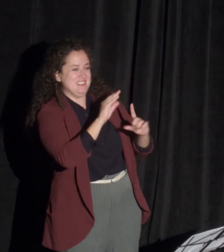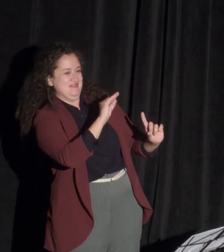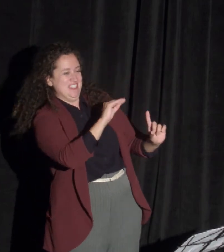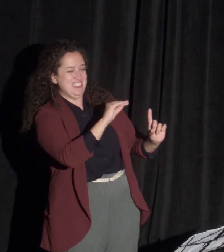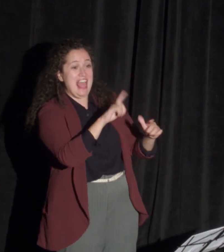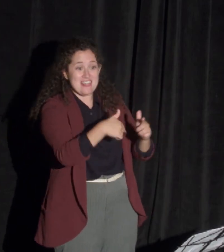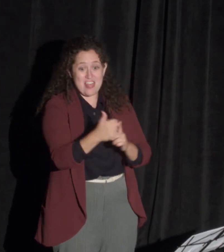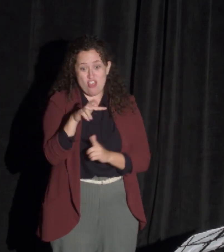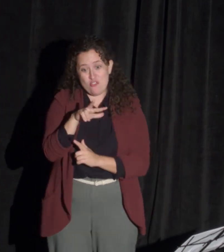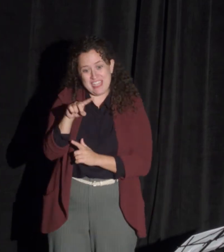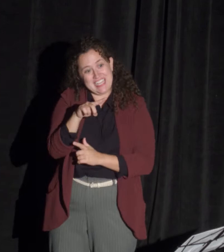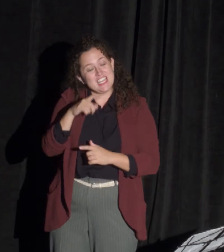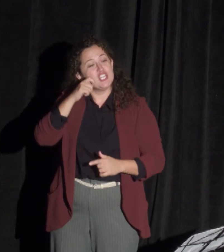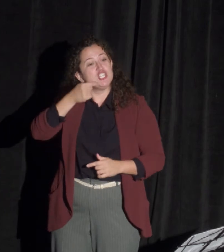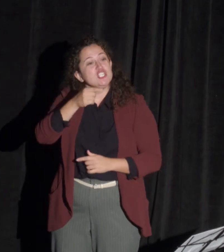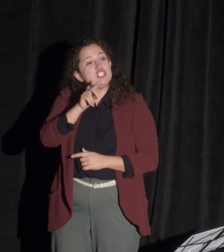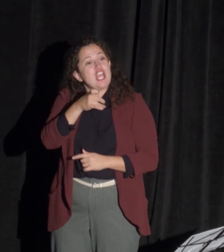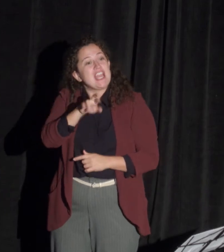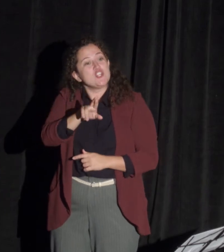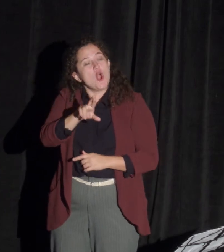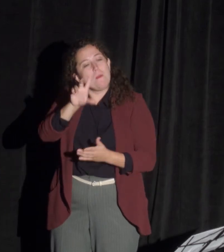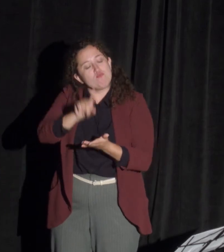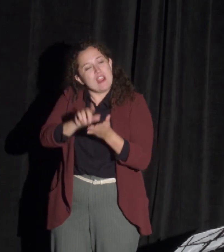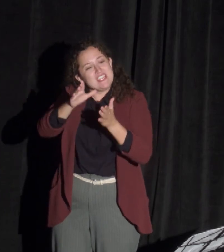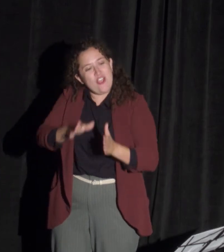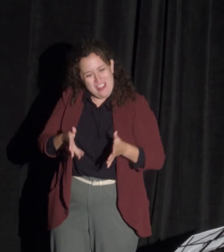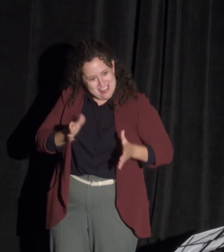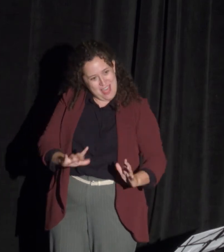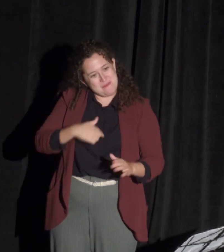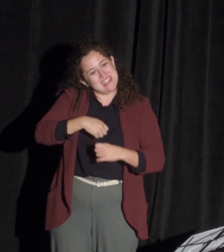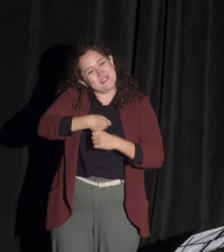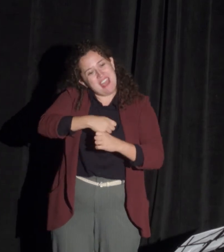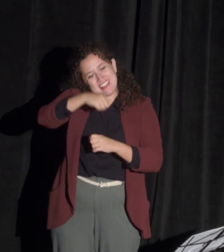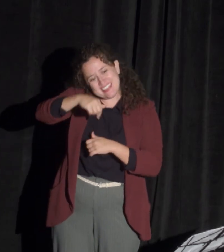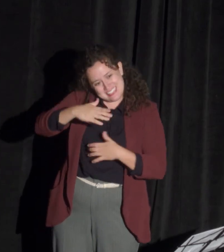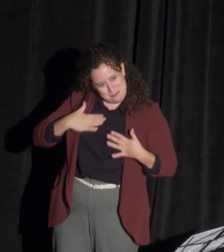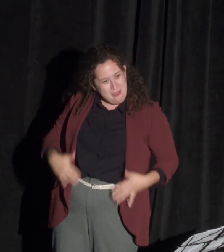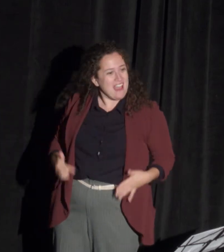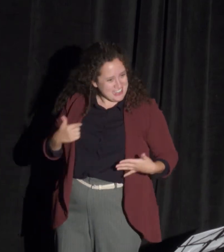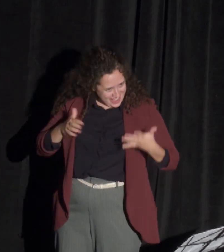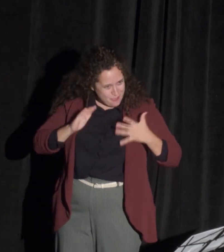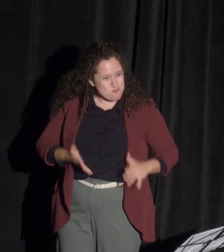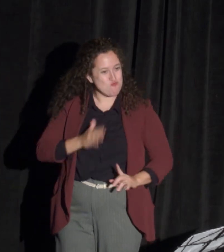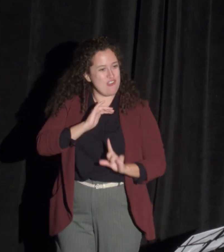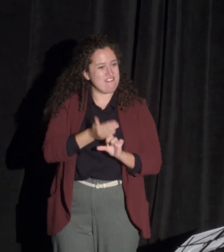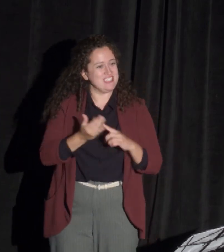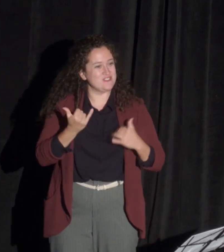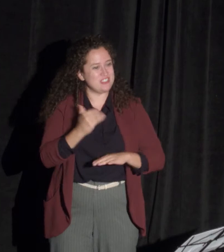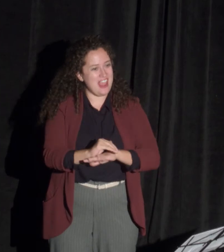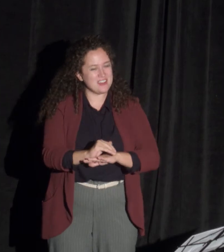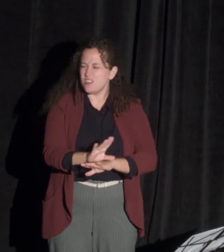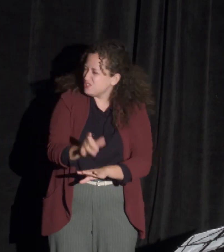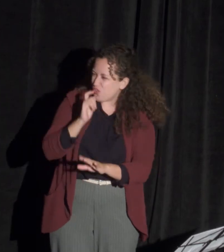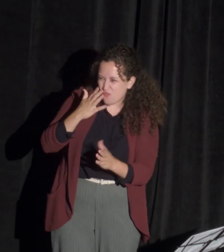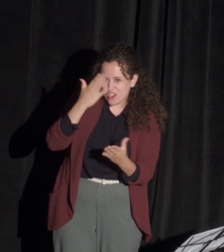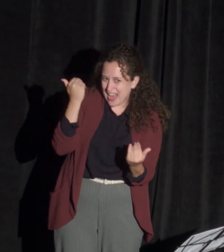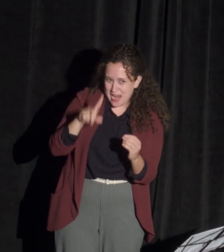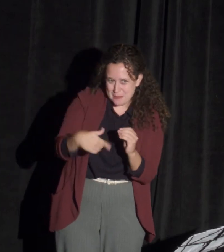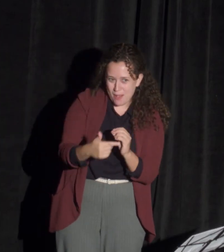me to make this body that I'm wearing tonight. And don't forget the brain squeezer. Oh my God, what did we even do before brain